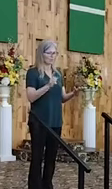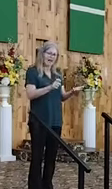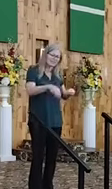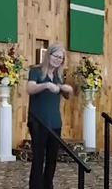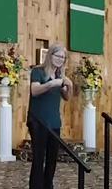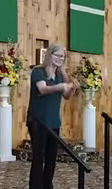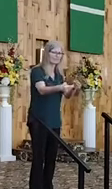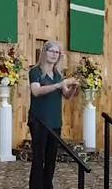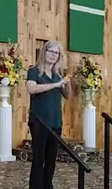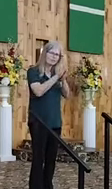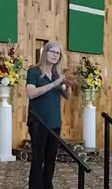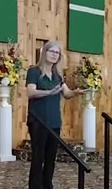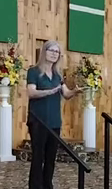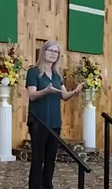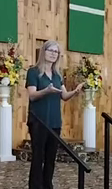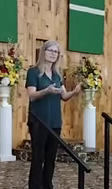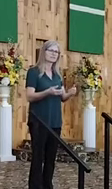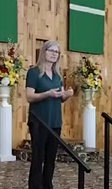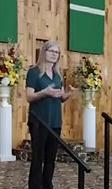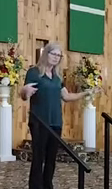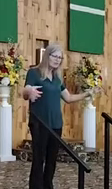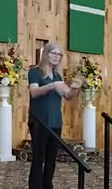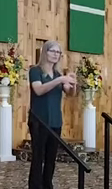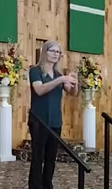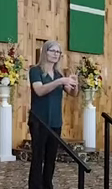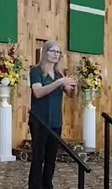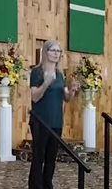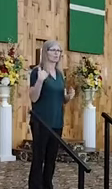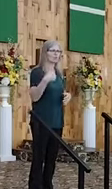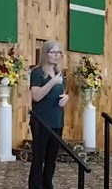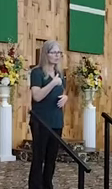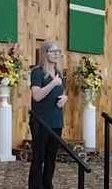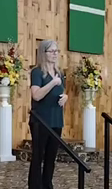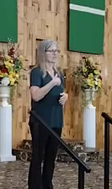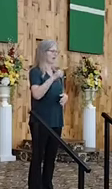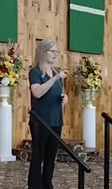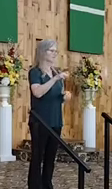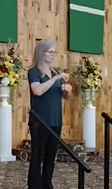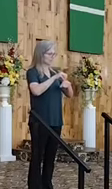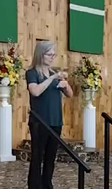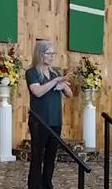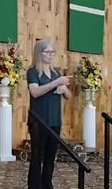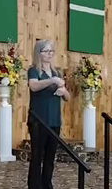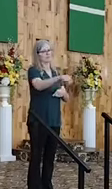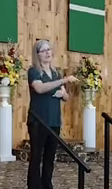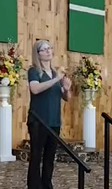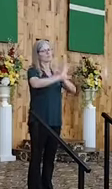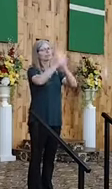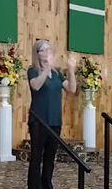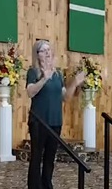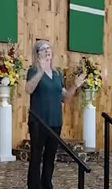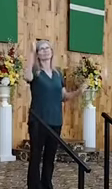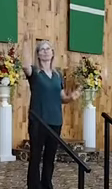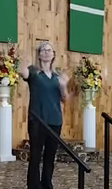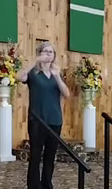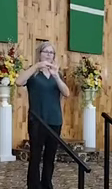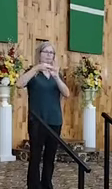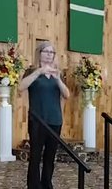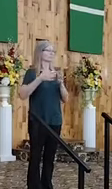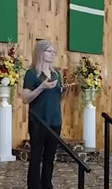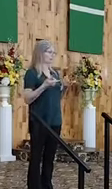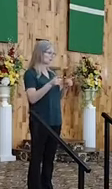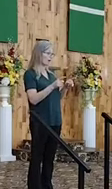anger and division. We are supposed to be the light of Christ. And that's what happens when we come into contact with Christ. Am I speaking to